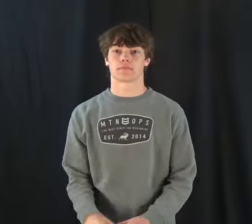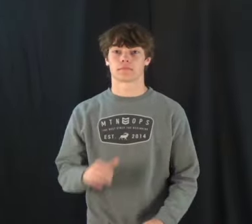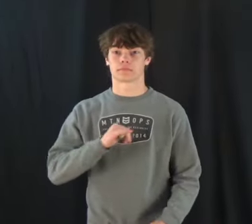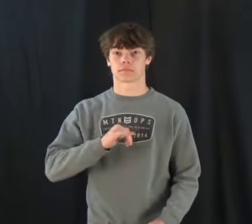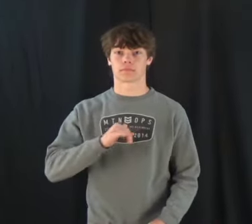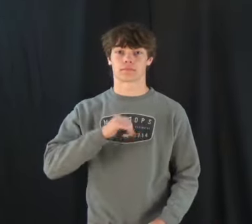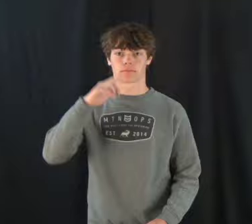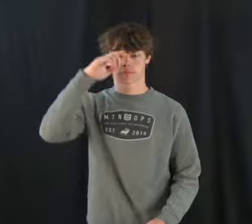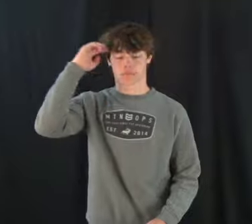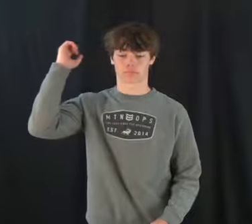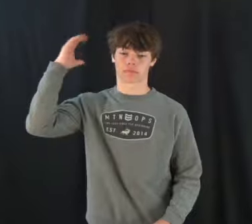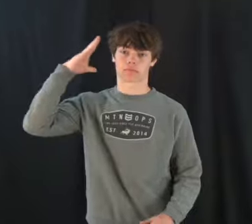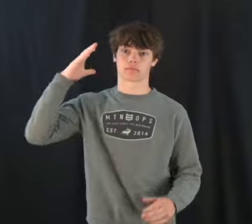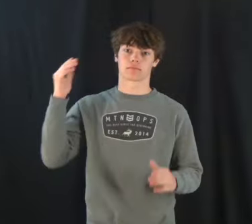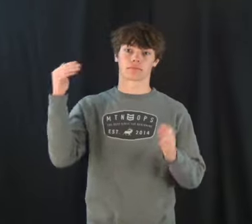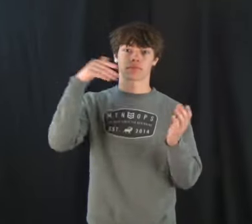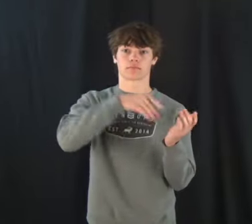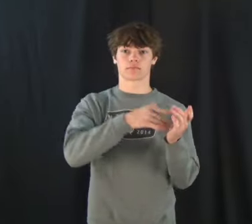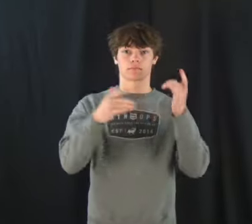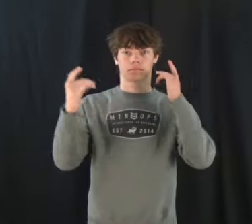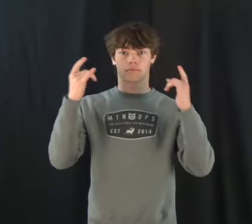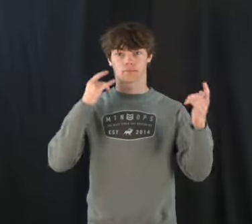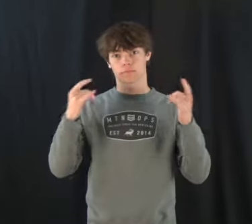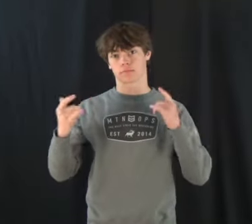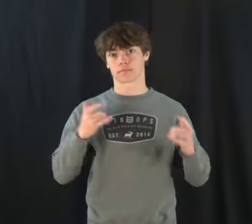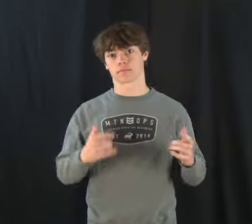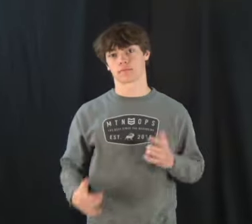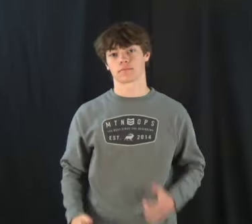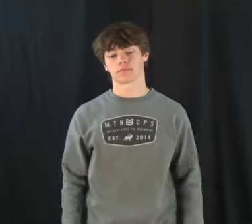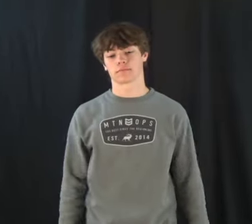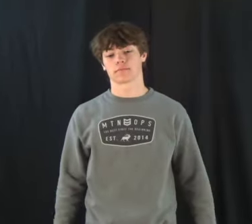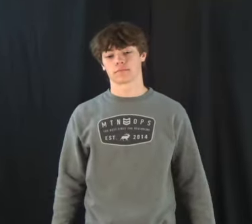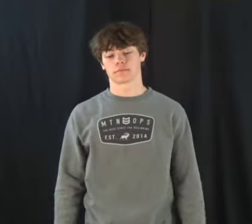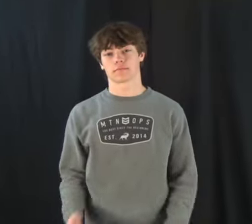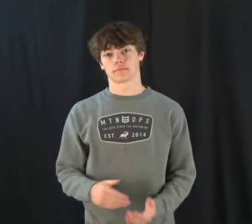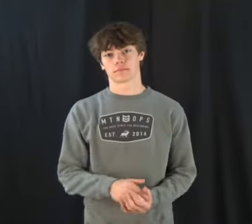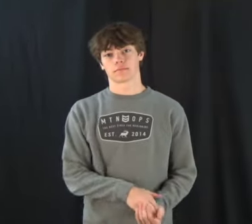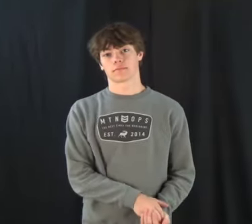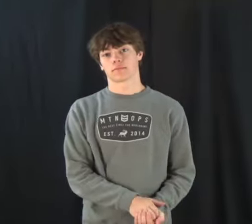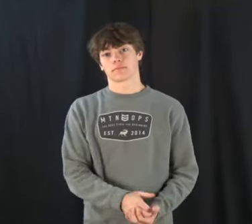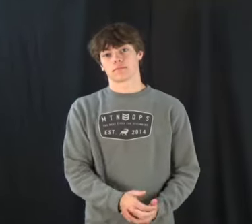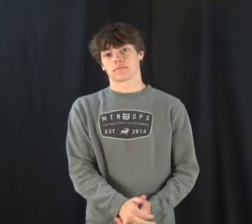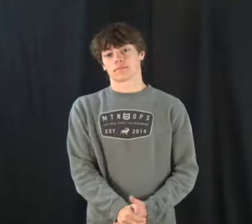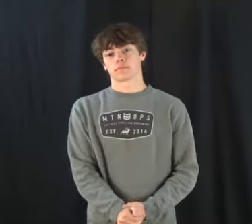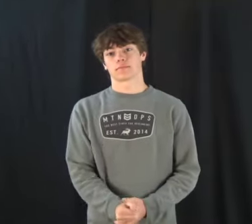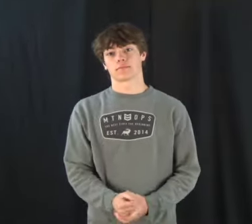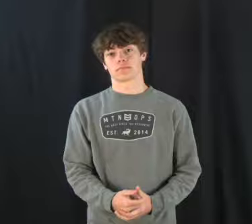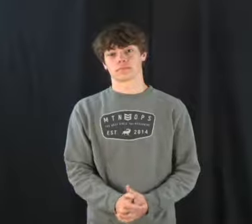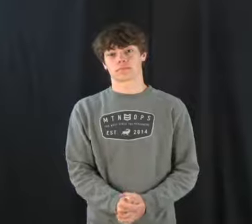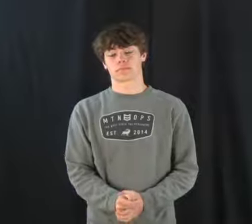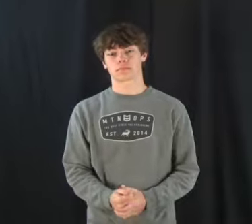Like the summer sunshine Pour your sweetness over me Pour your sweetness over me Oh,